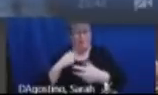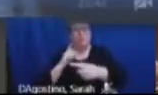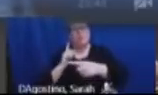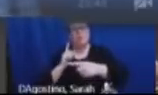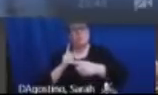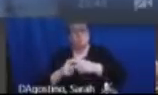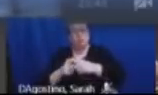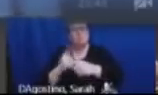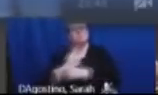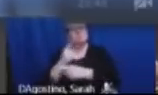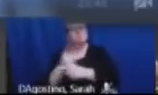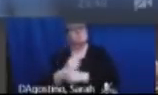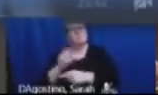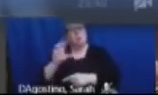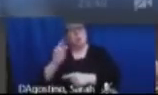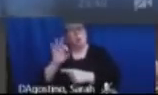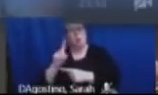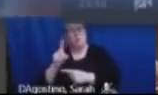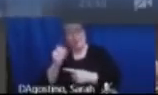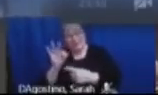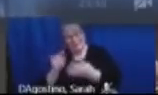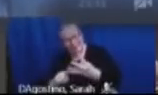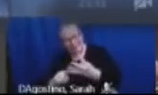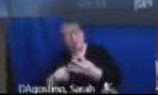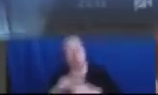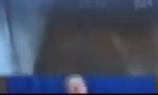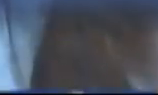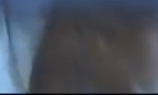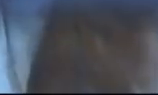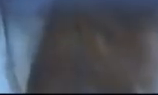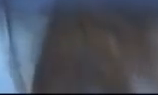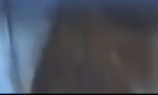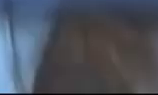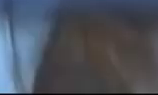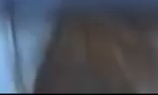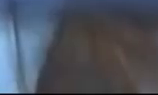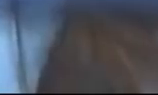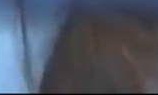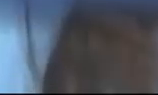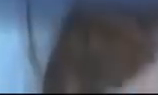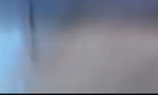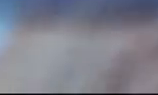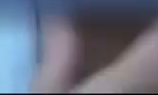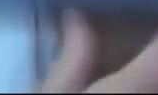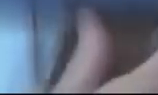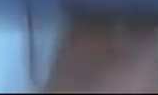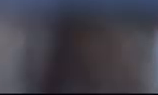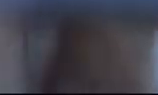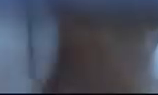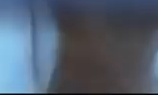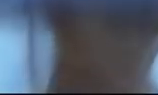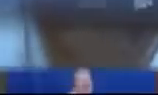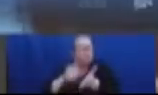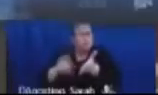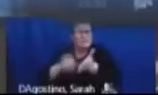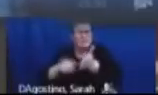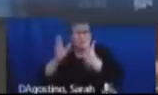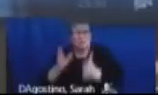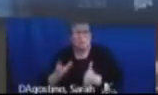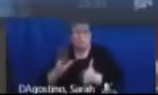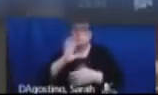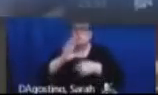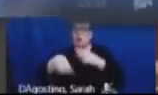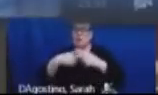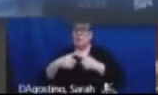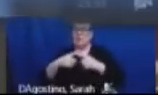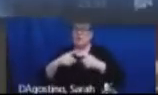about these? First of all, feel quite confident that not a specific group of researchers. We're talking about the entire